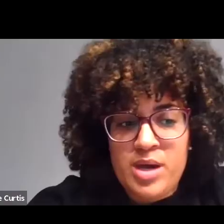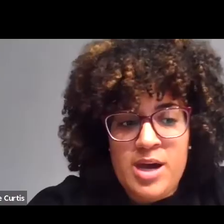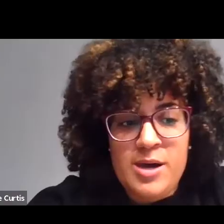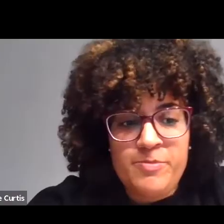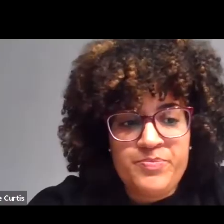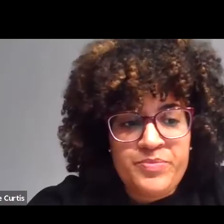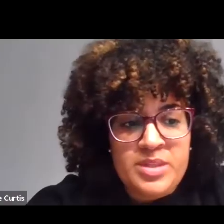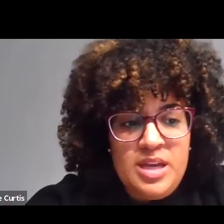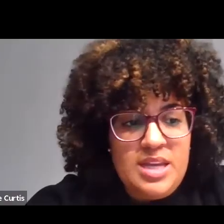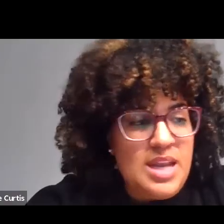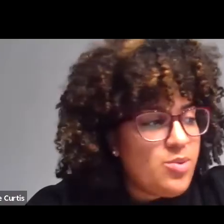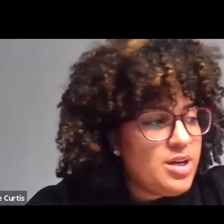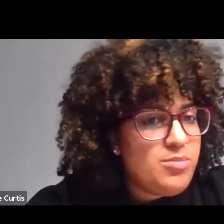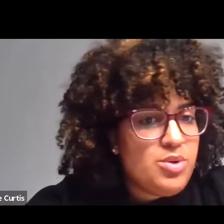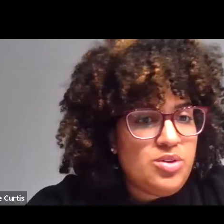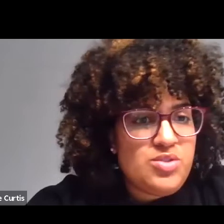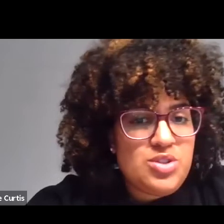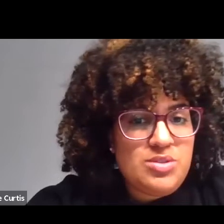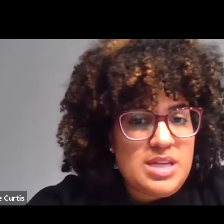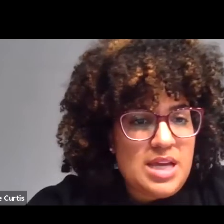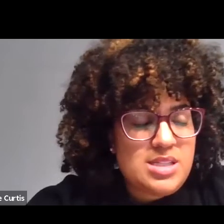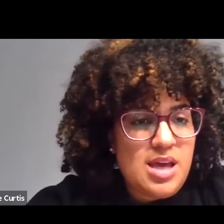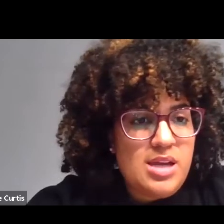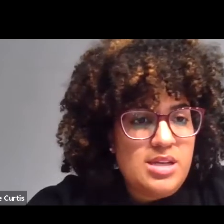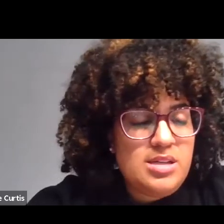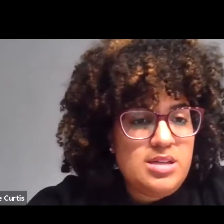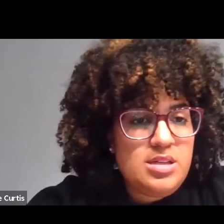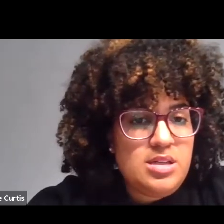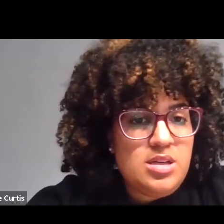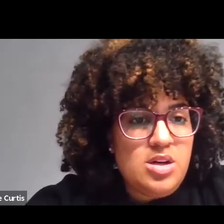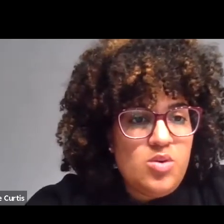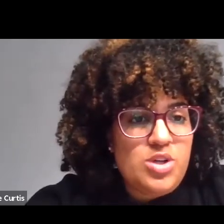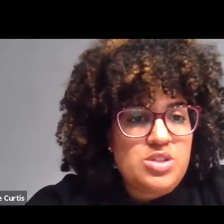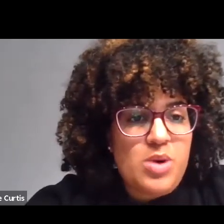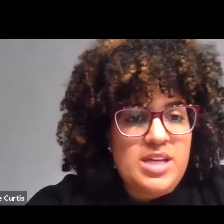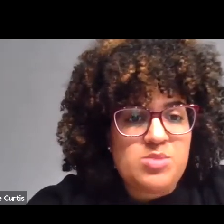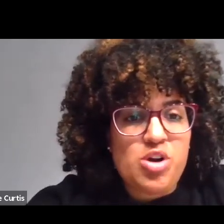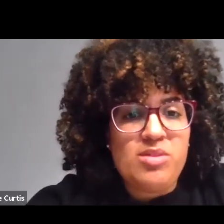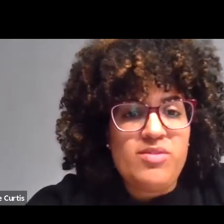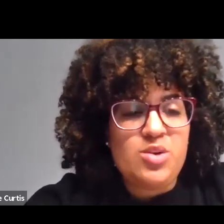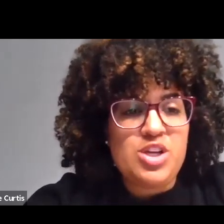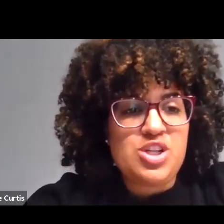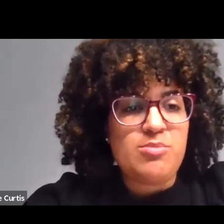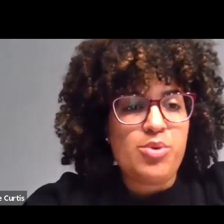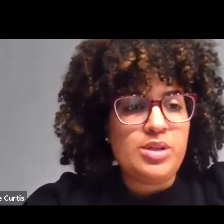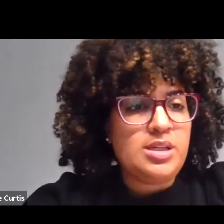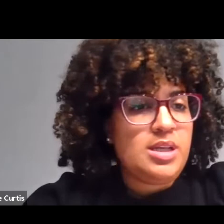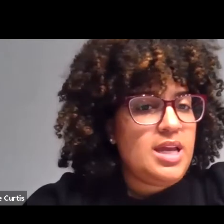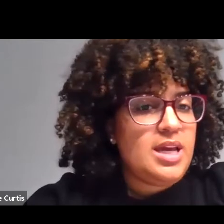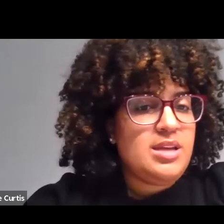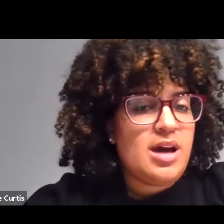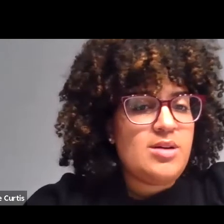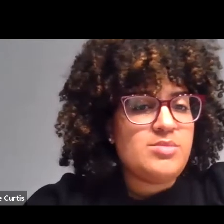them. And now we're going to move to the next slide, which is, why is program evaluation